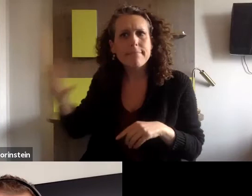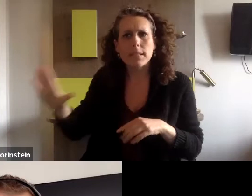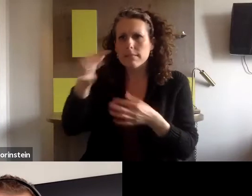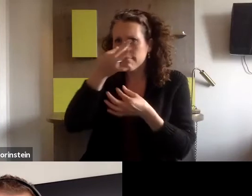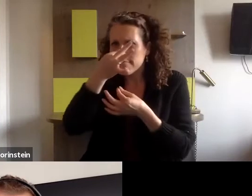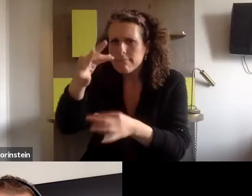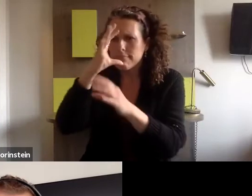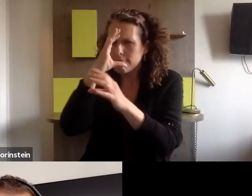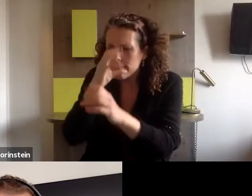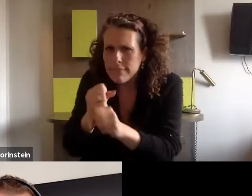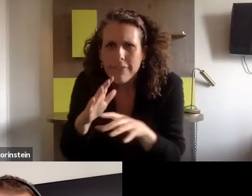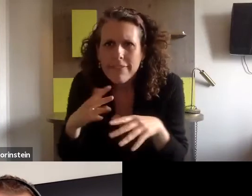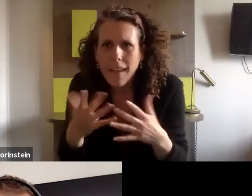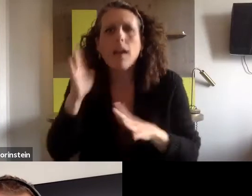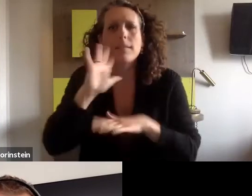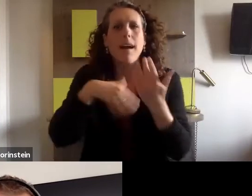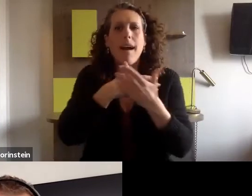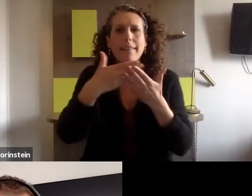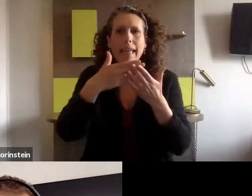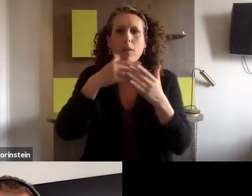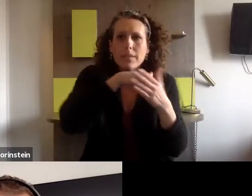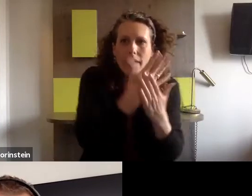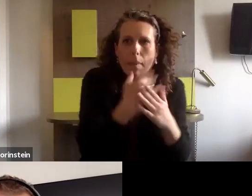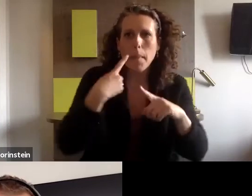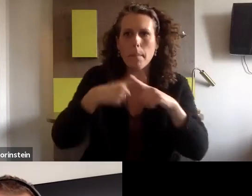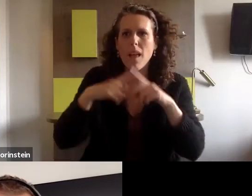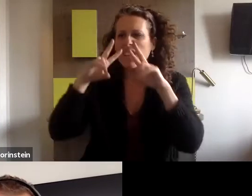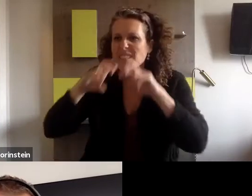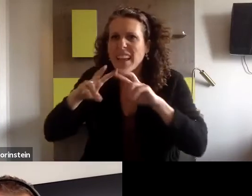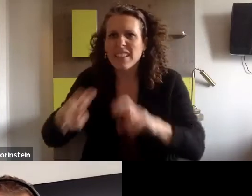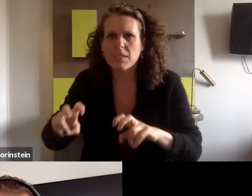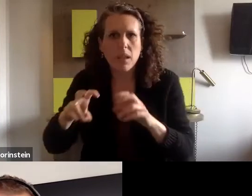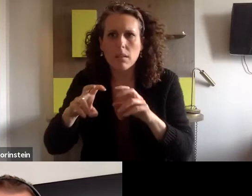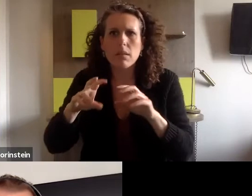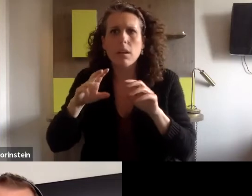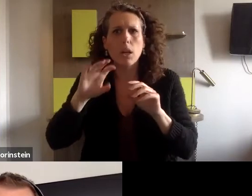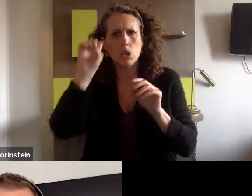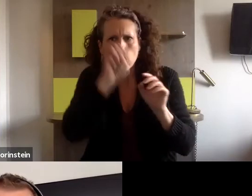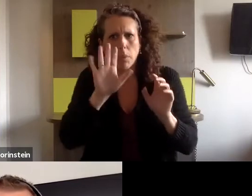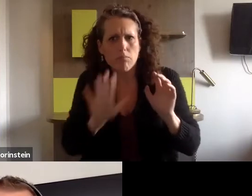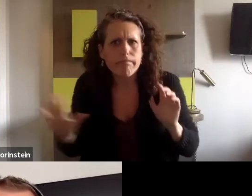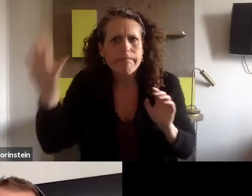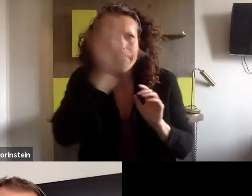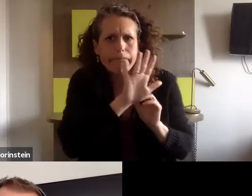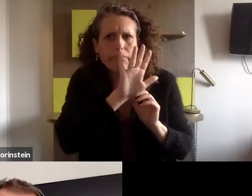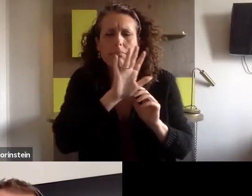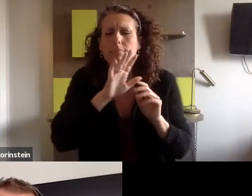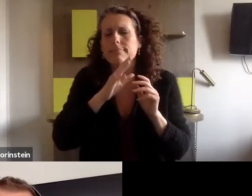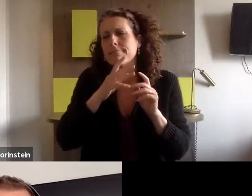language development and assessment for different language groups across Europe, especially with regard to